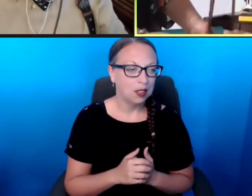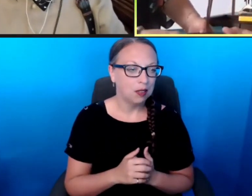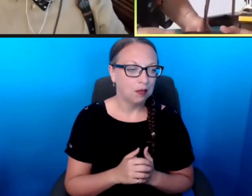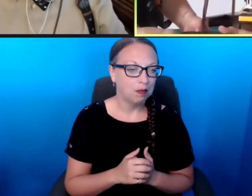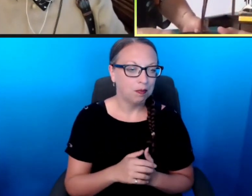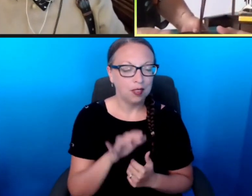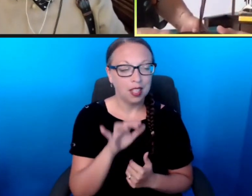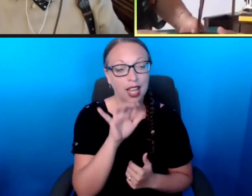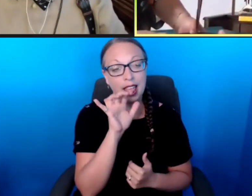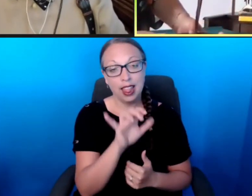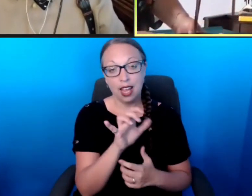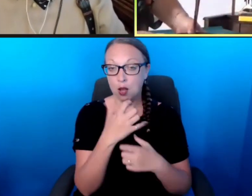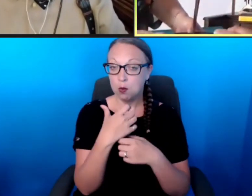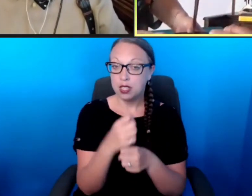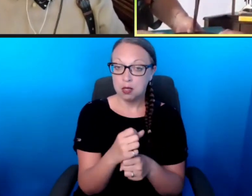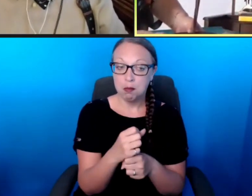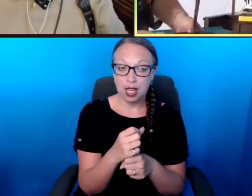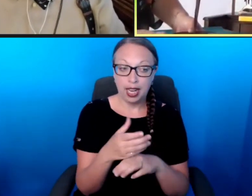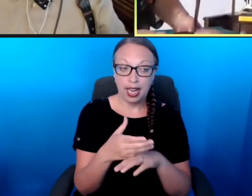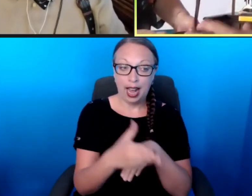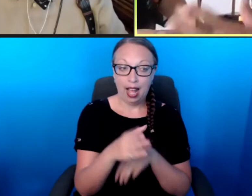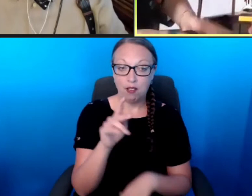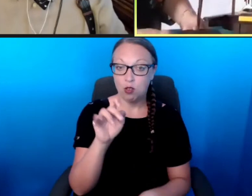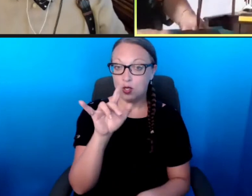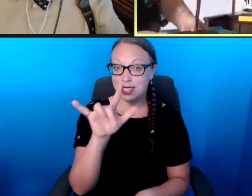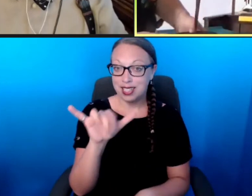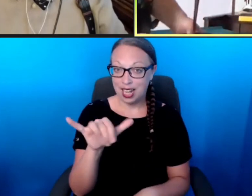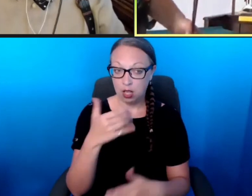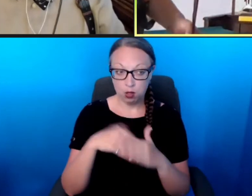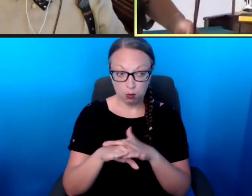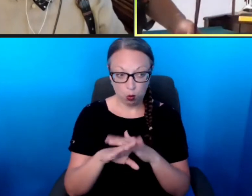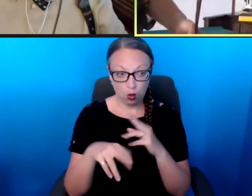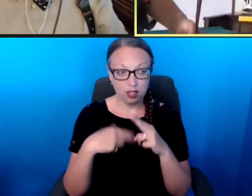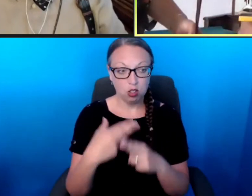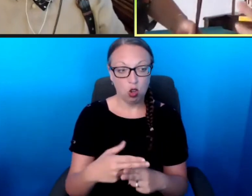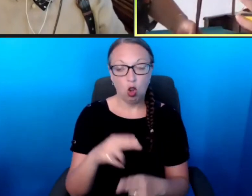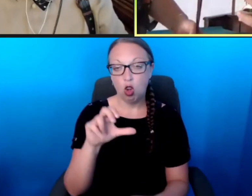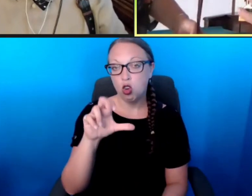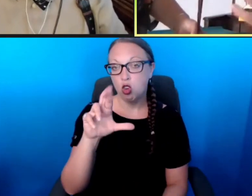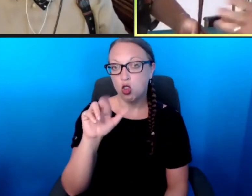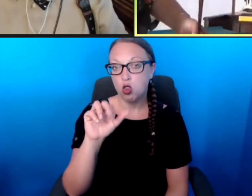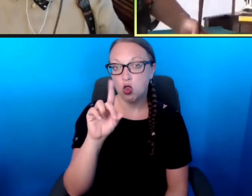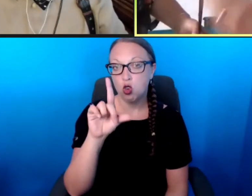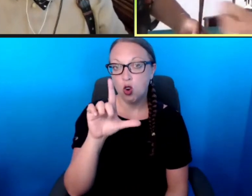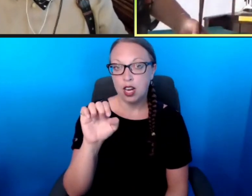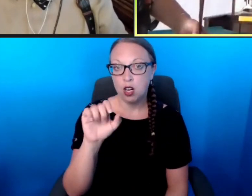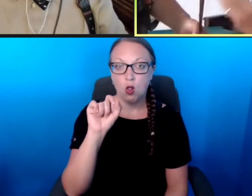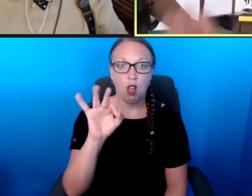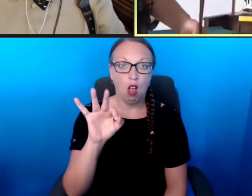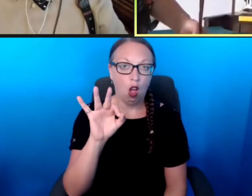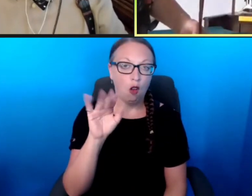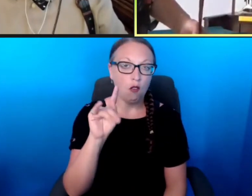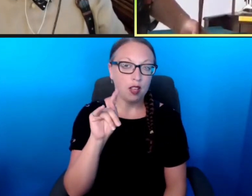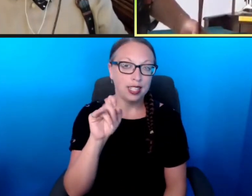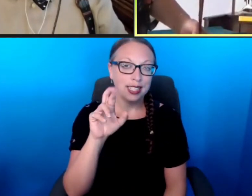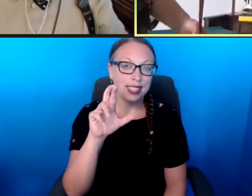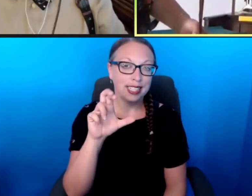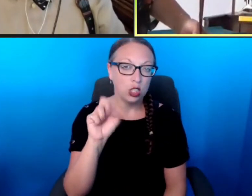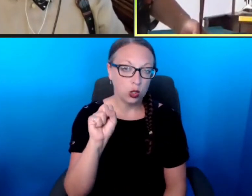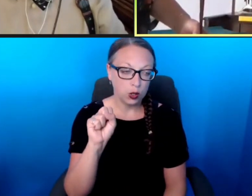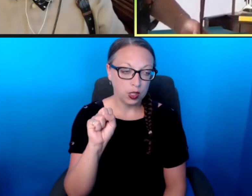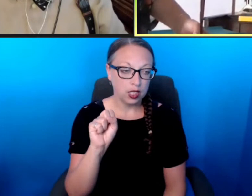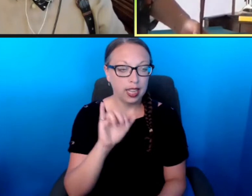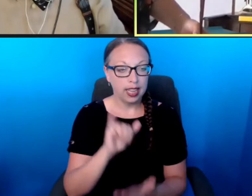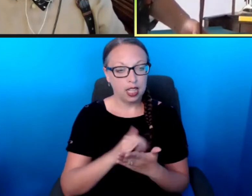done after Tally was born. It's called Cradle of Tears. My expression is I basically do